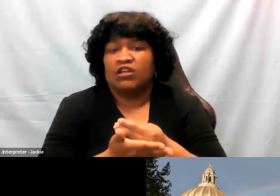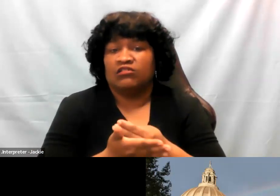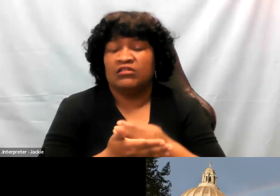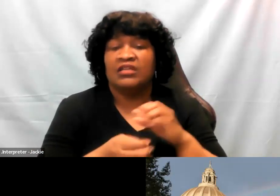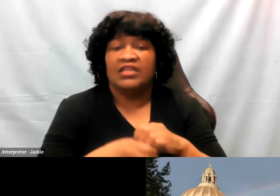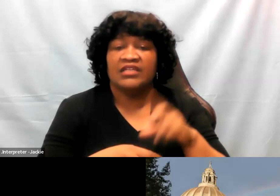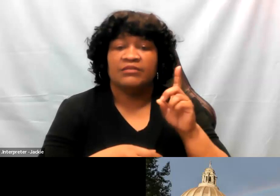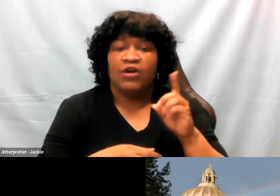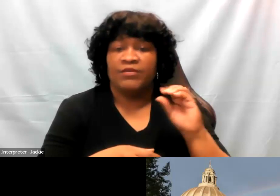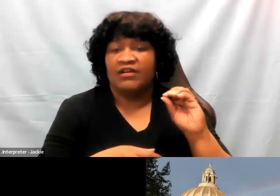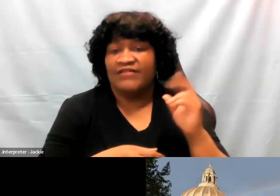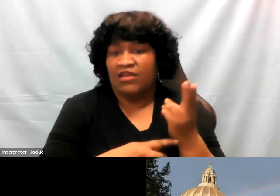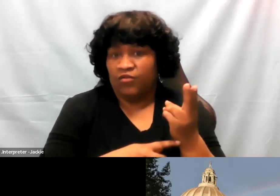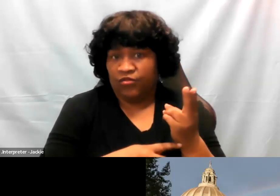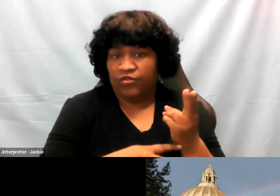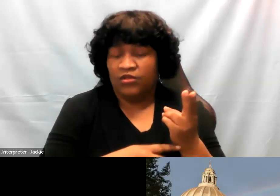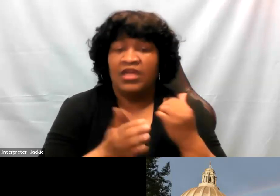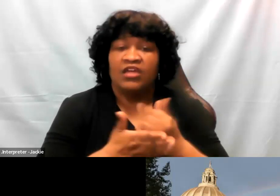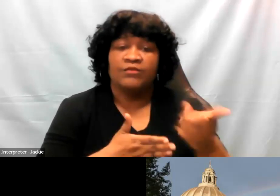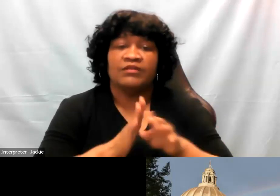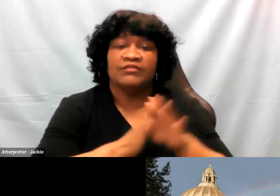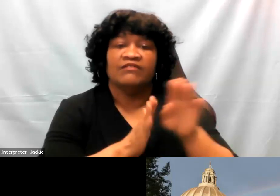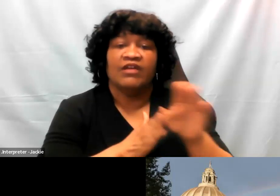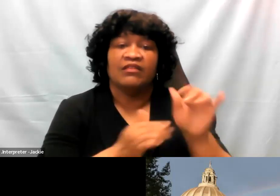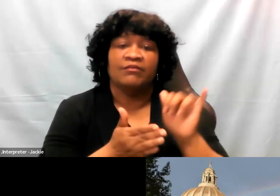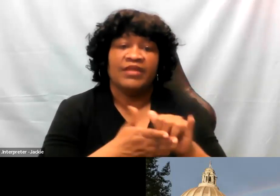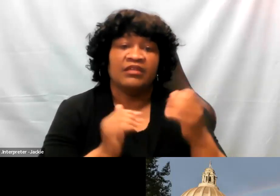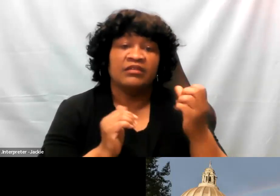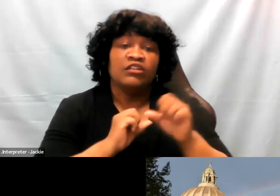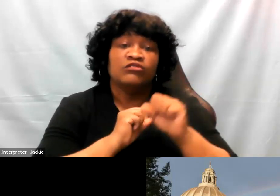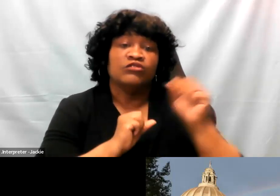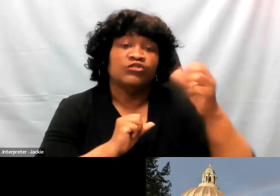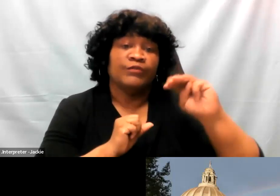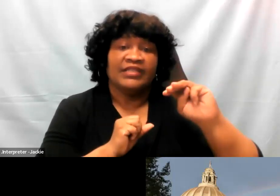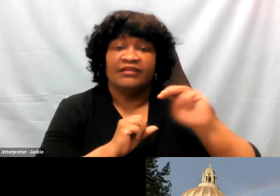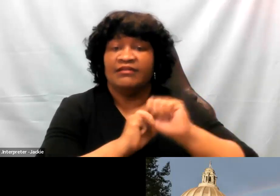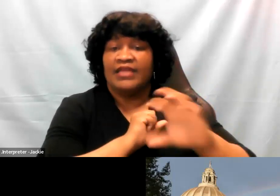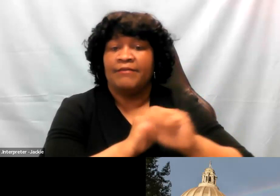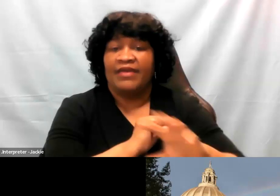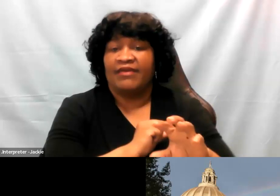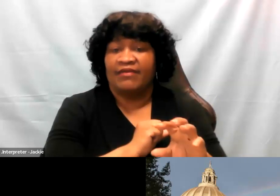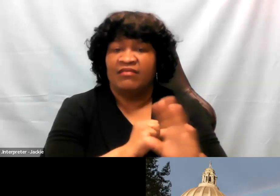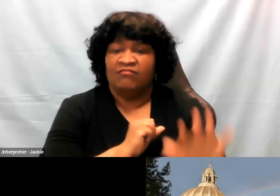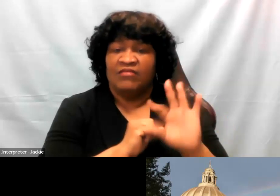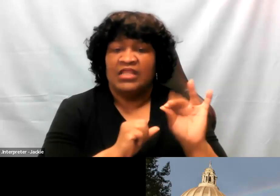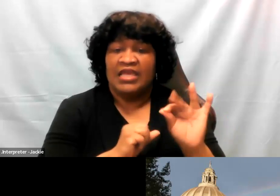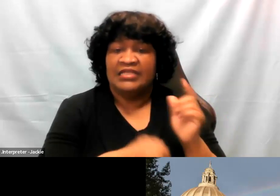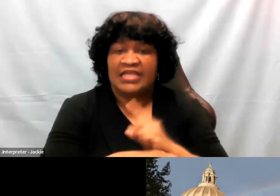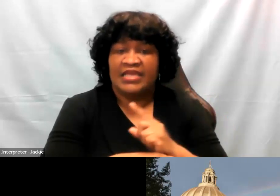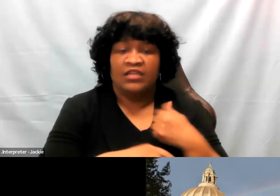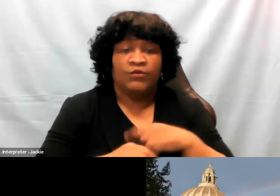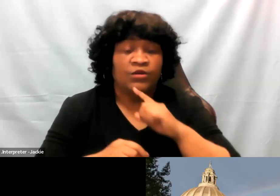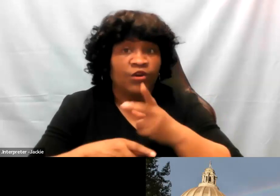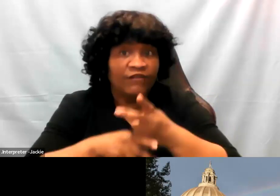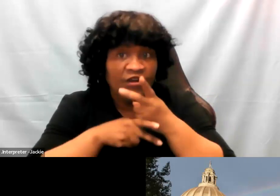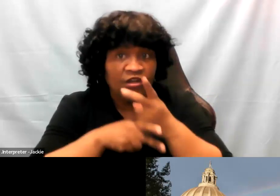Health develop a social media campaign around 988. You know, we were very careful